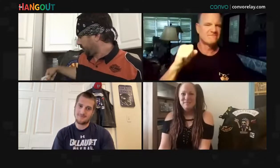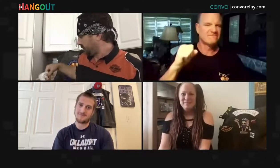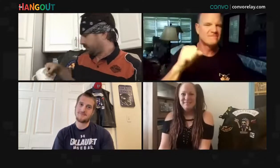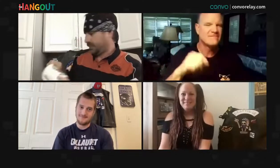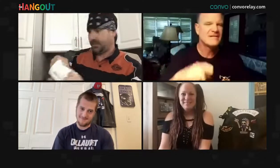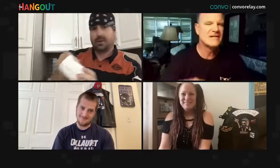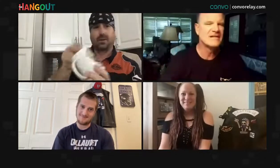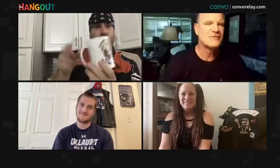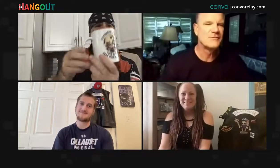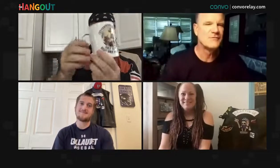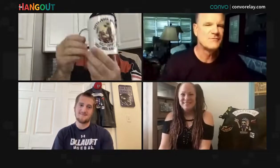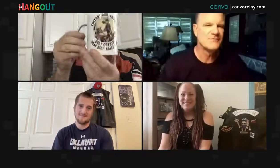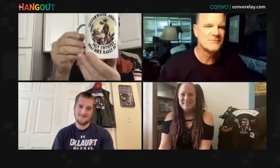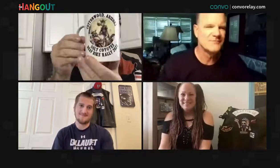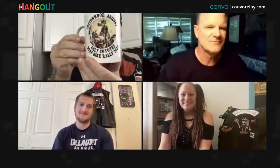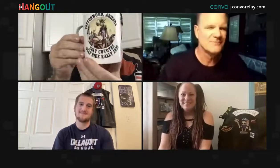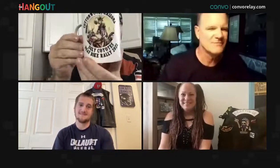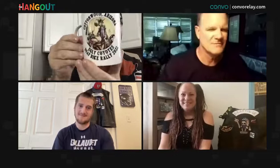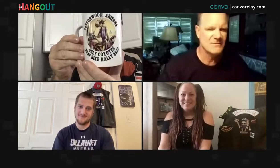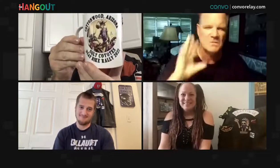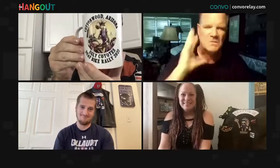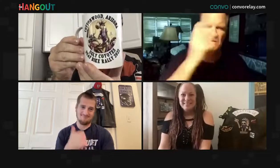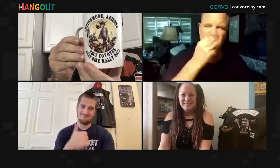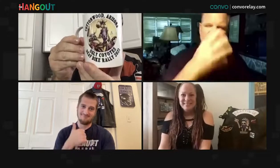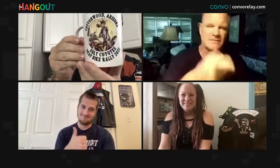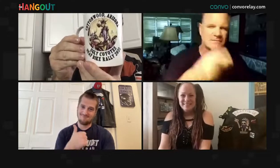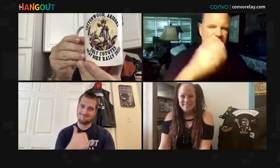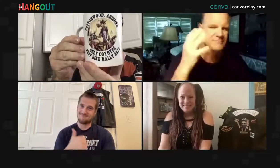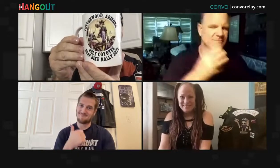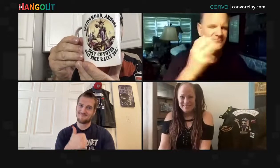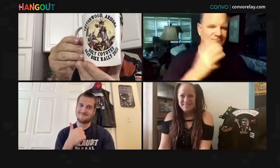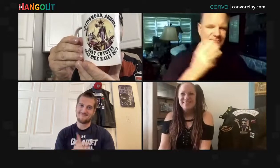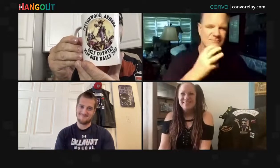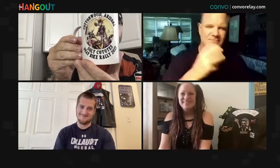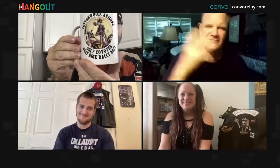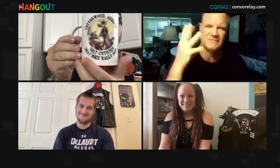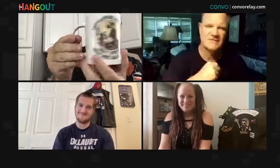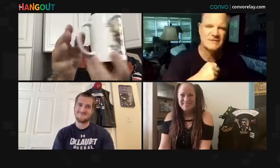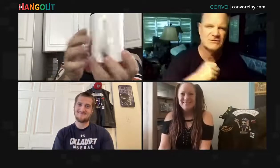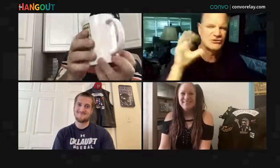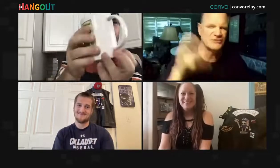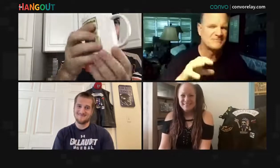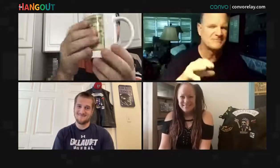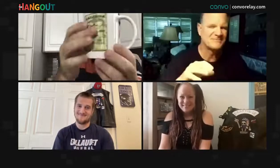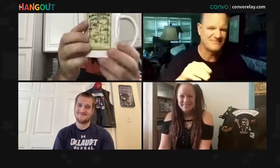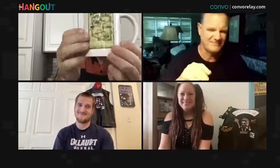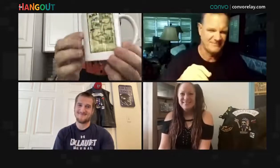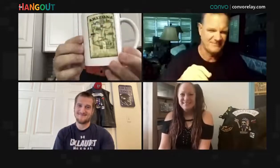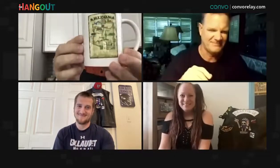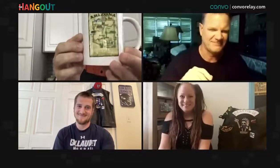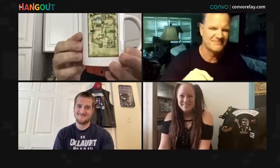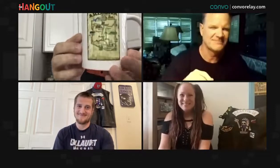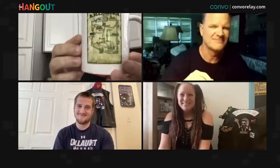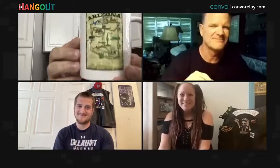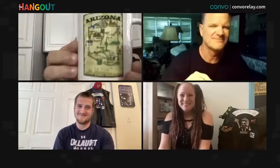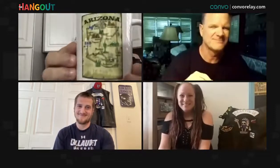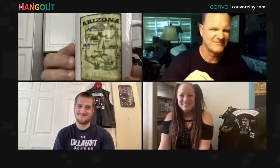sponsors, but my wife made these mugs. Oh, that's nice. That's a beautiful mug. I like that. That's